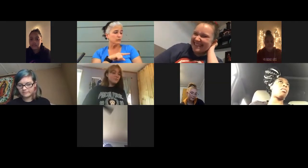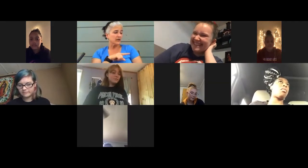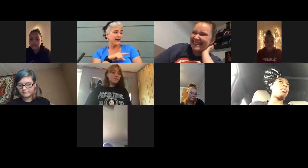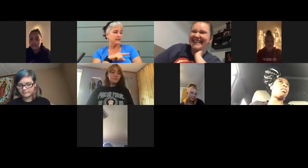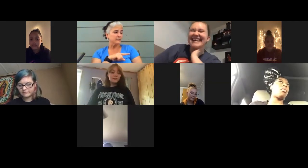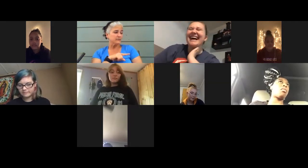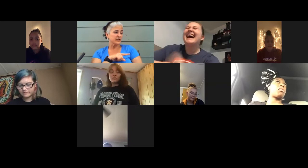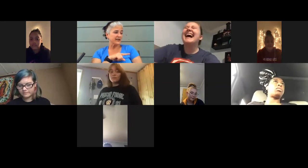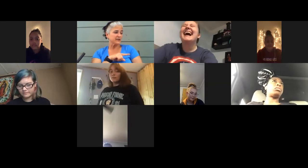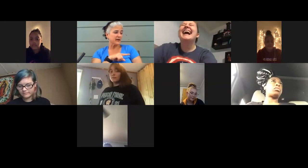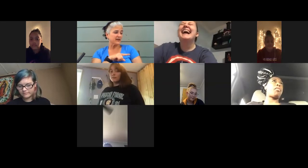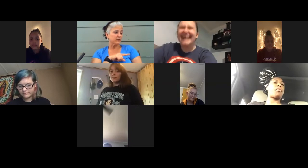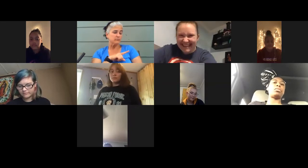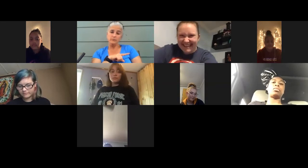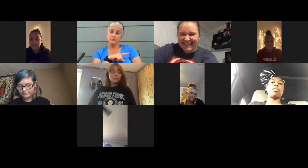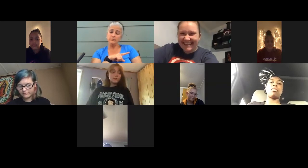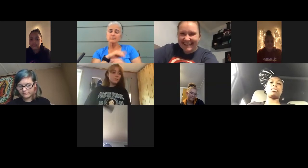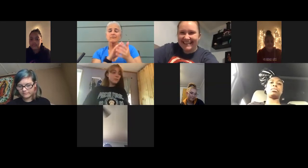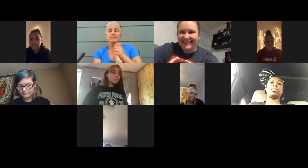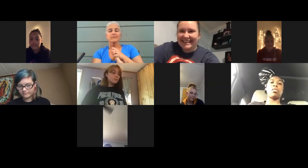No. None of that. Chicanerous behavior.